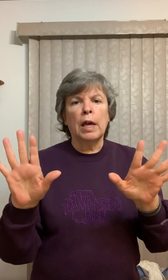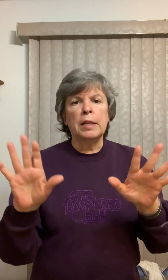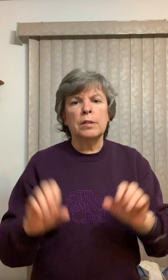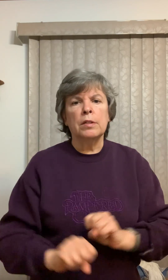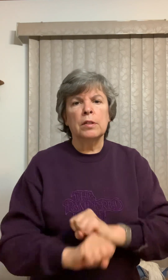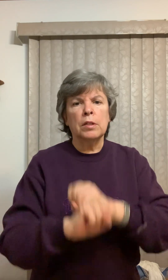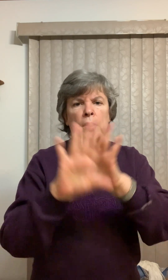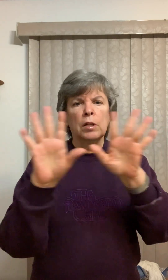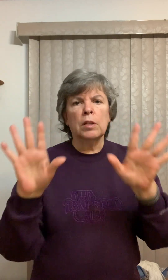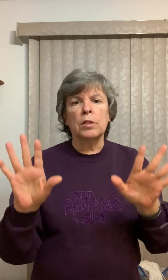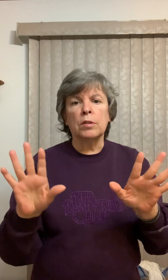light, clear,